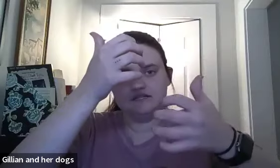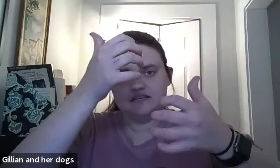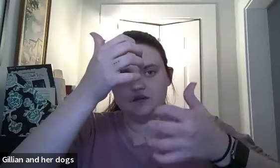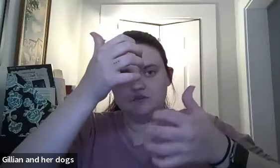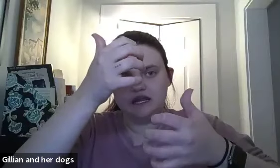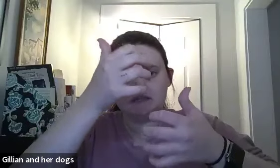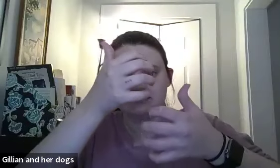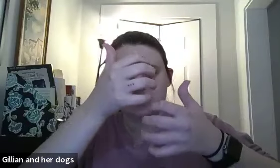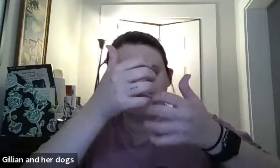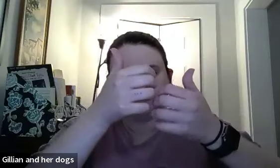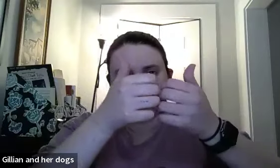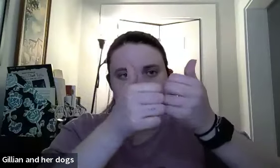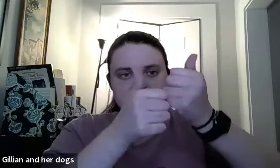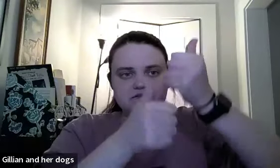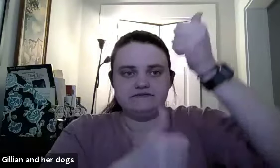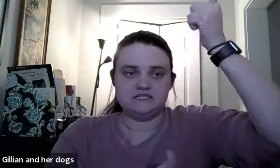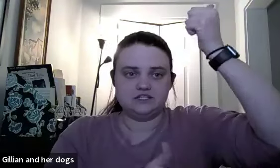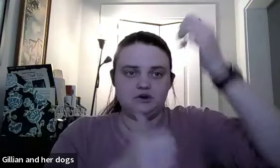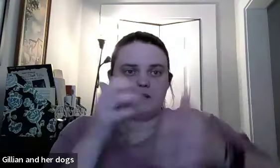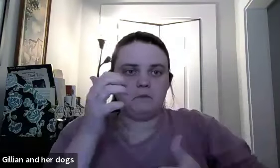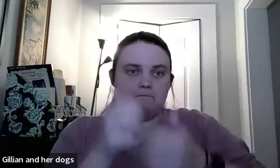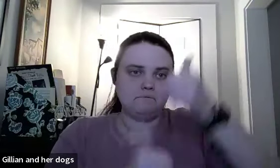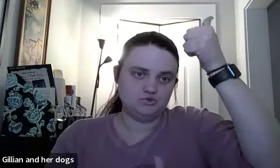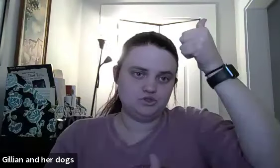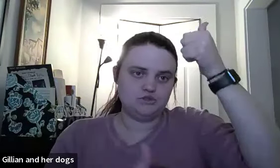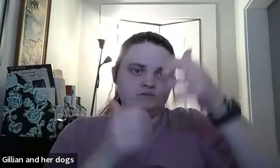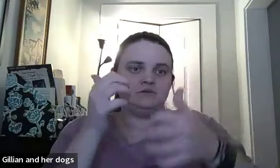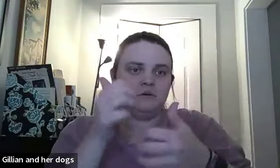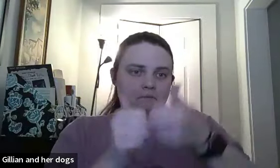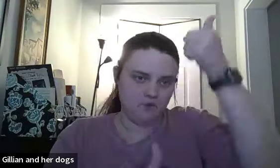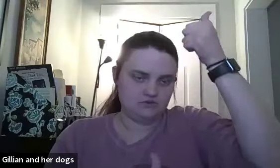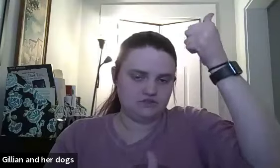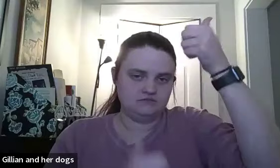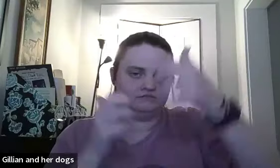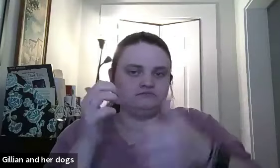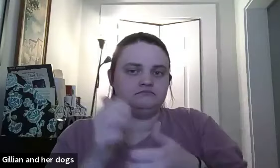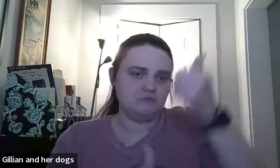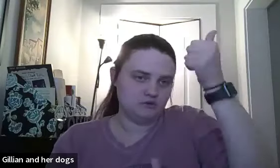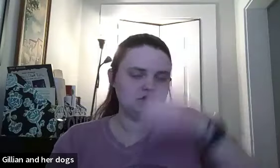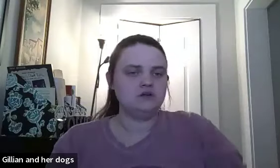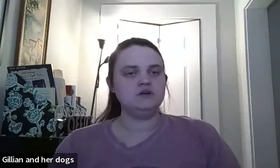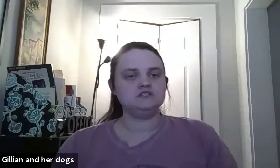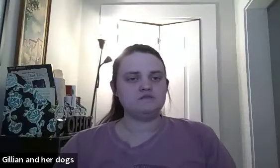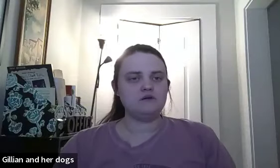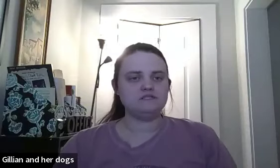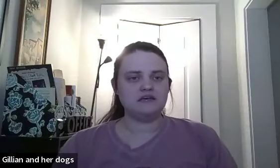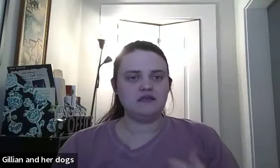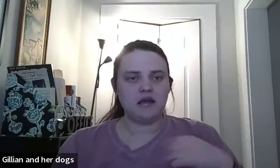have like slightly open hands that turn into fists as you go up. Most, most, most. So if I was saying like